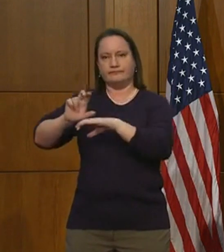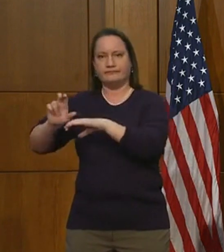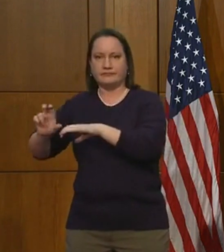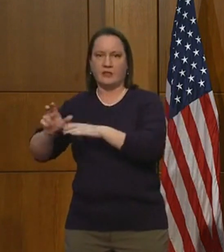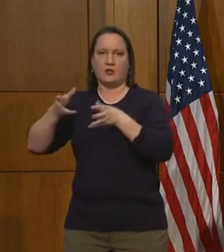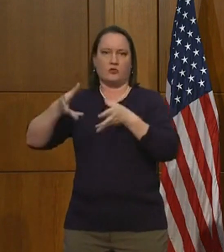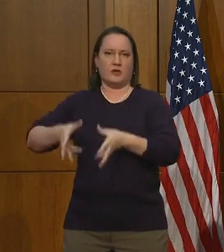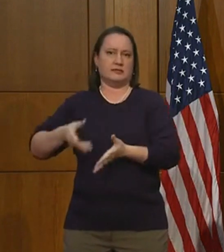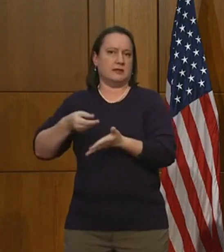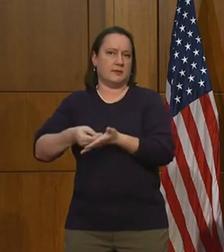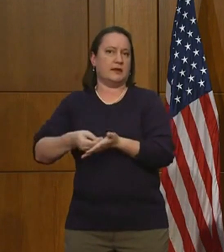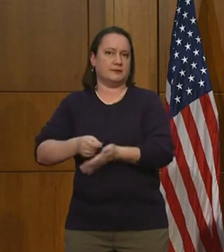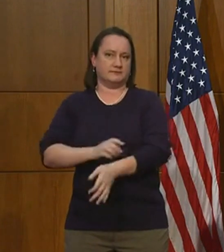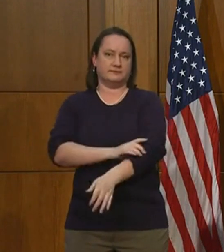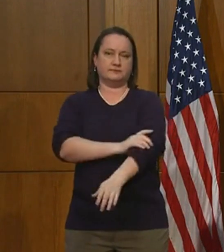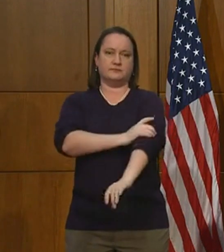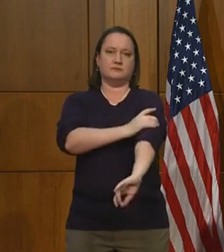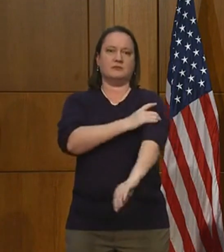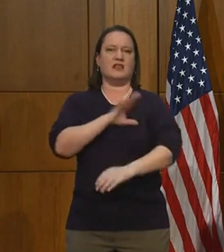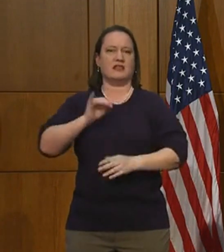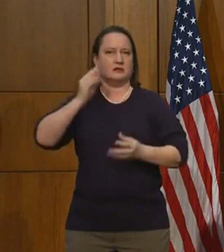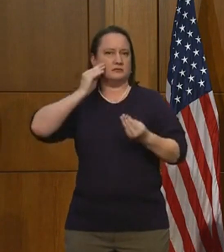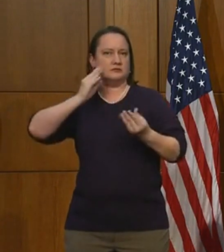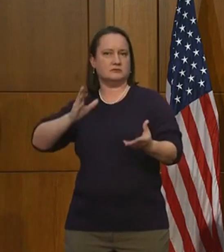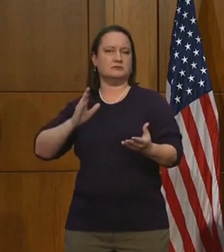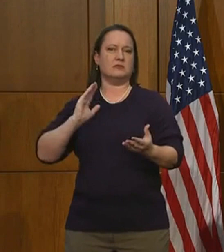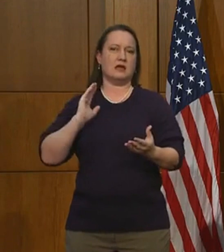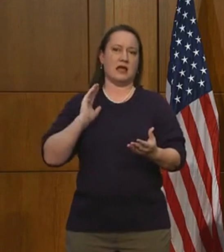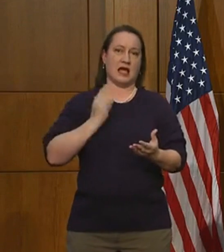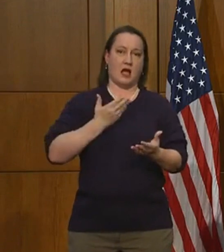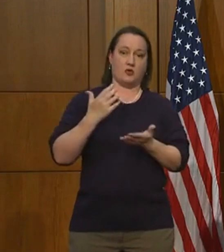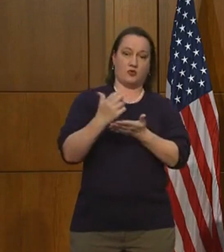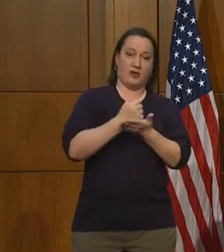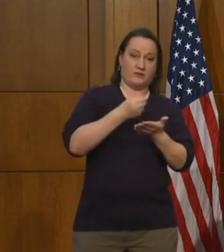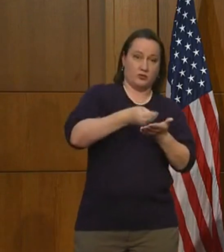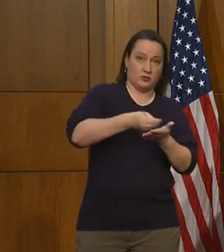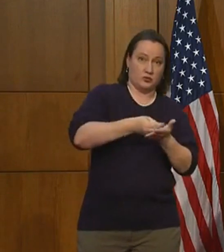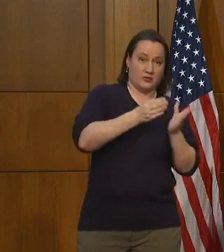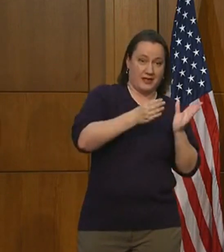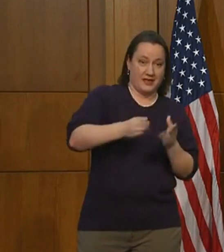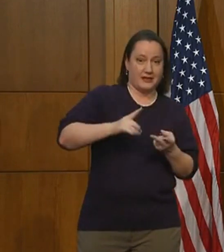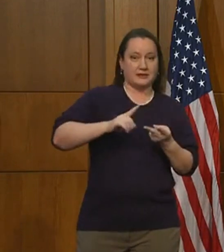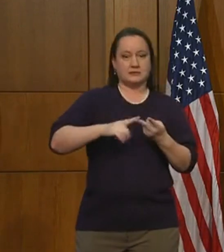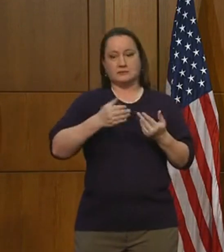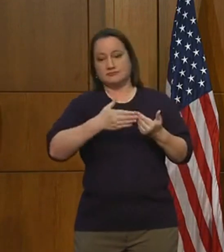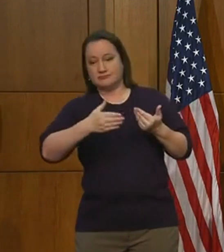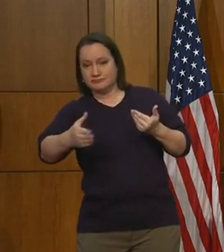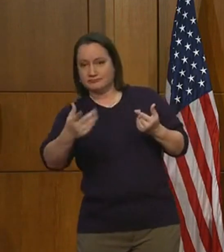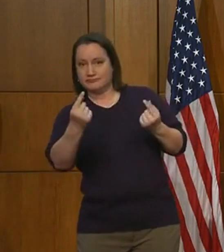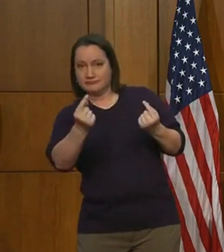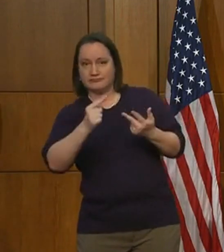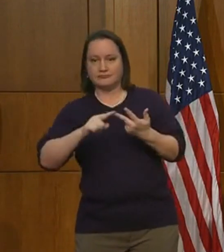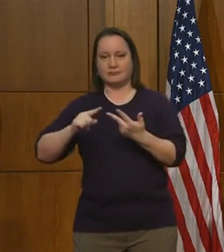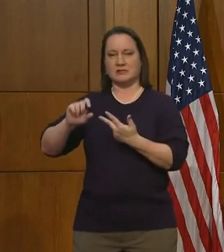that's an update of both where our revenues are, where we're headed, and the stimulus funds. Thank you, Governor. Appreciate it, Secretary.